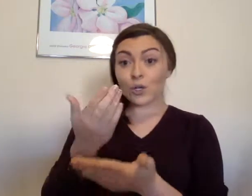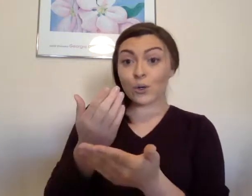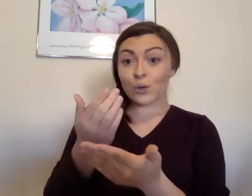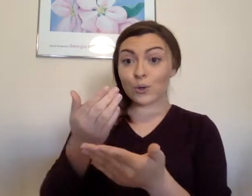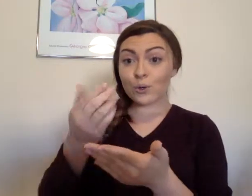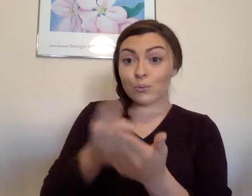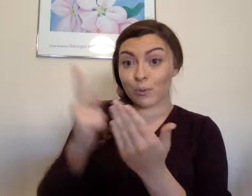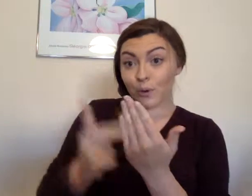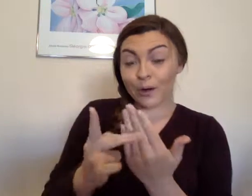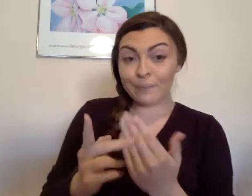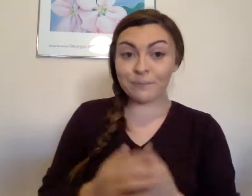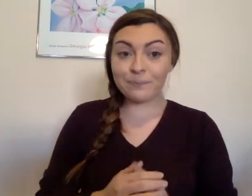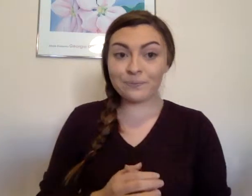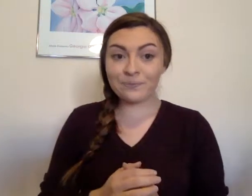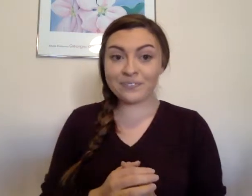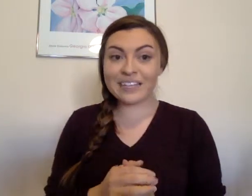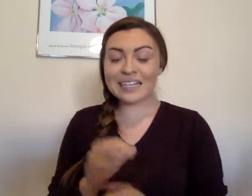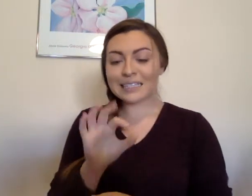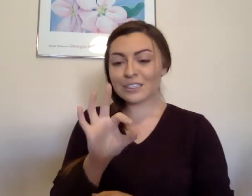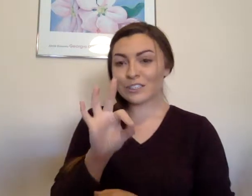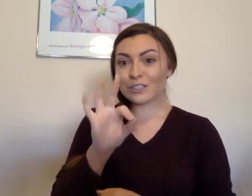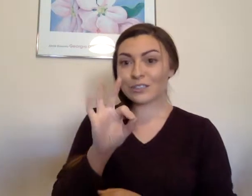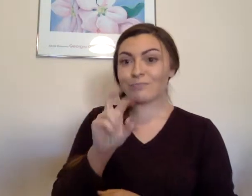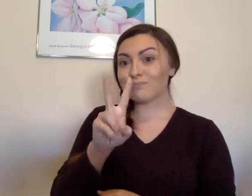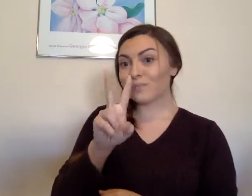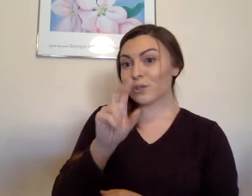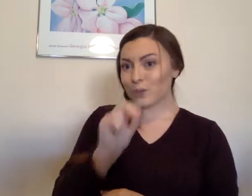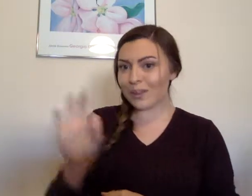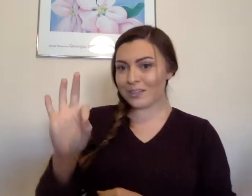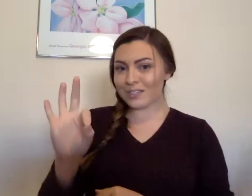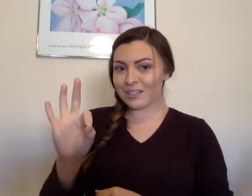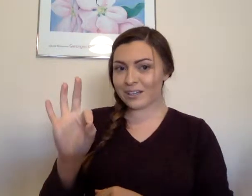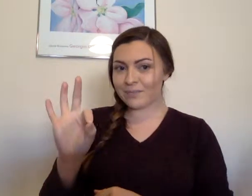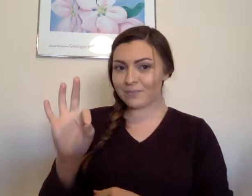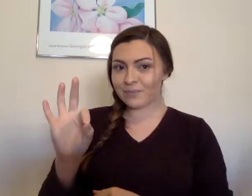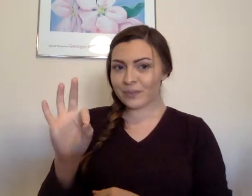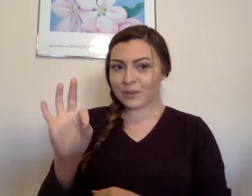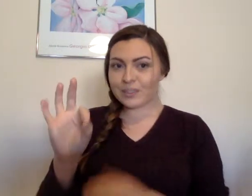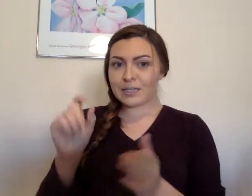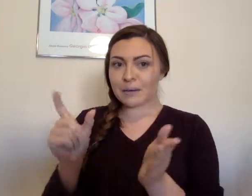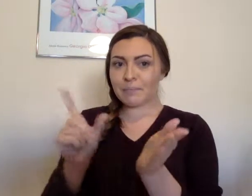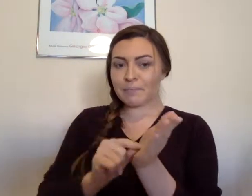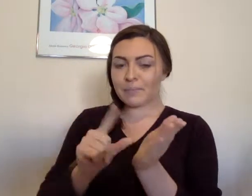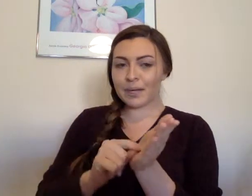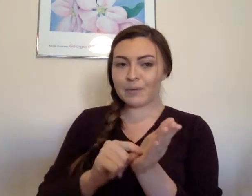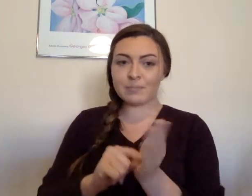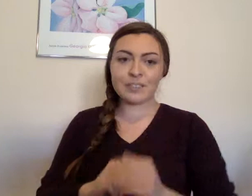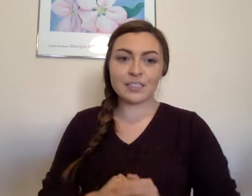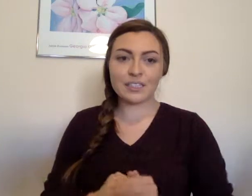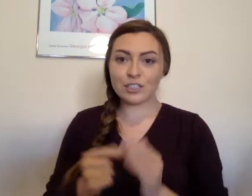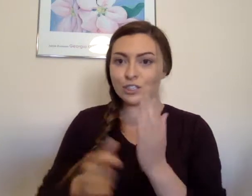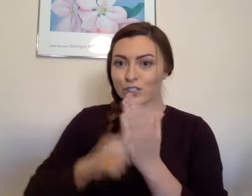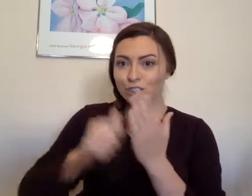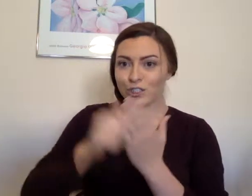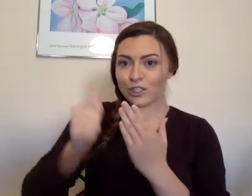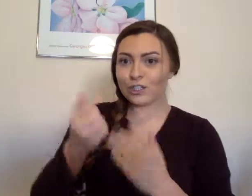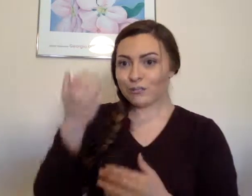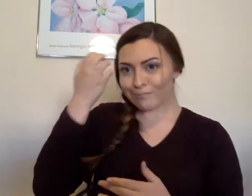in 2009, there was a study that was published in the European Journal of Social Psychology. And in there, what they had